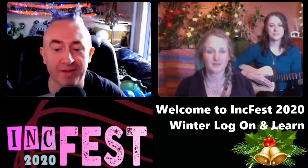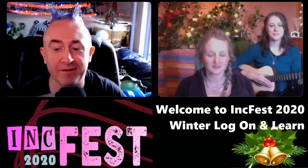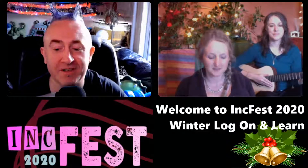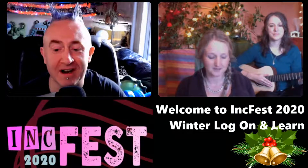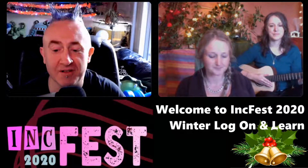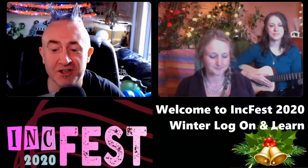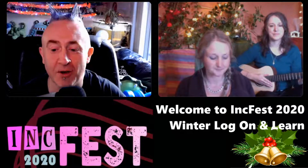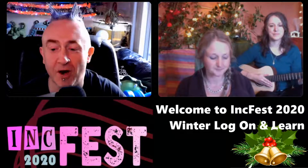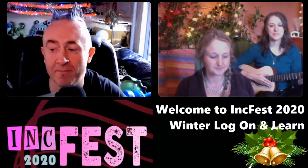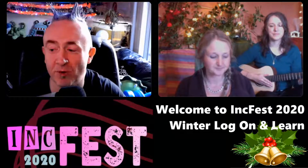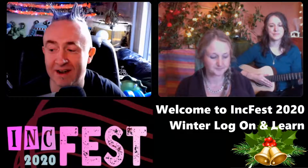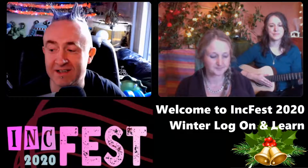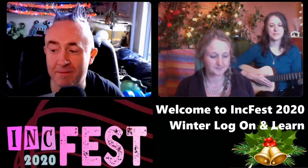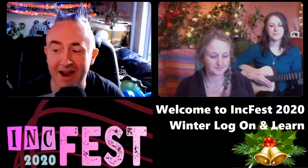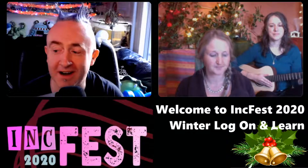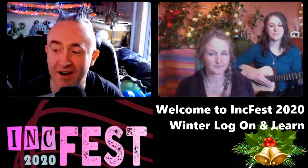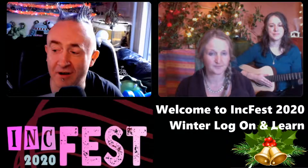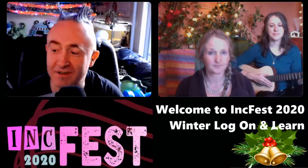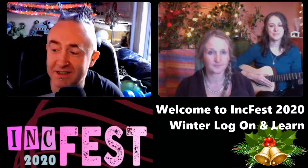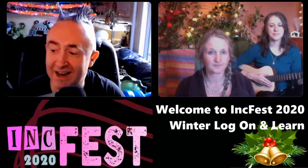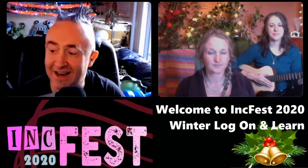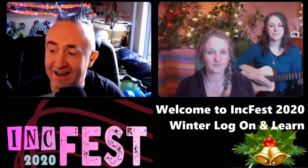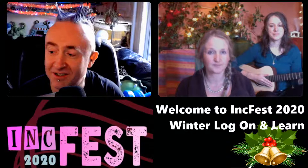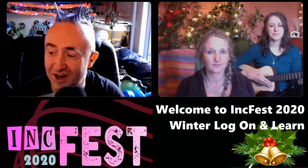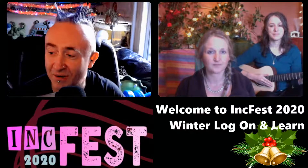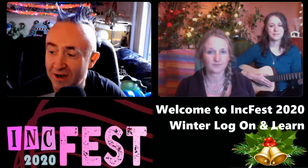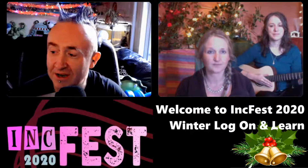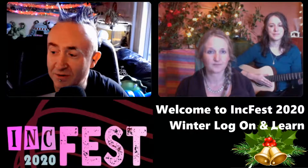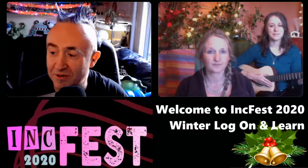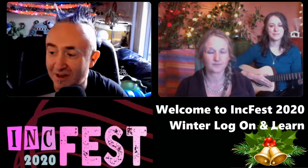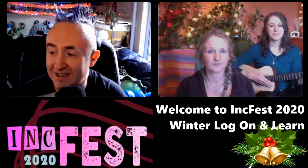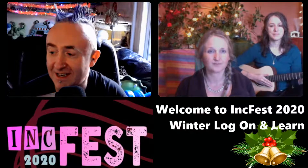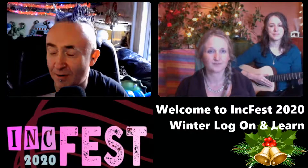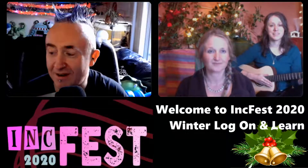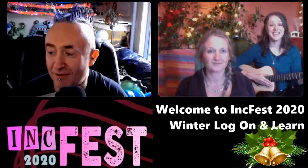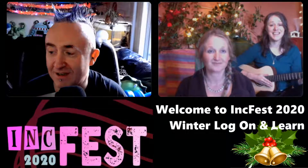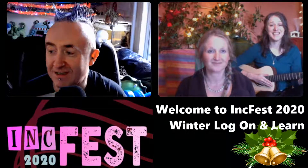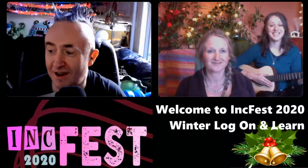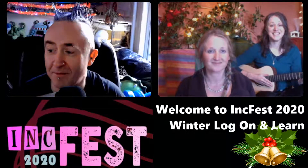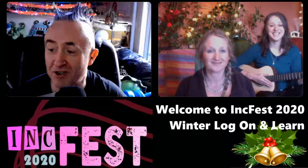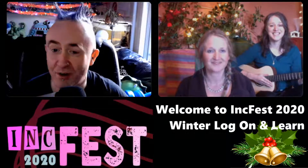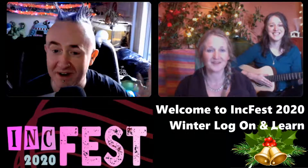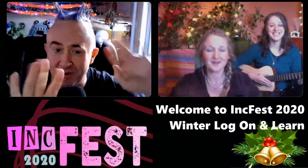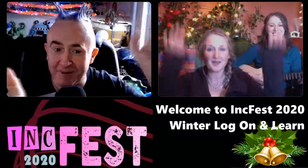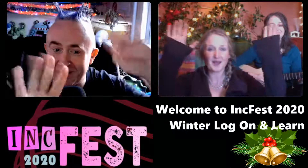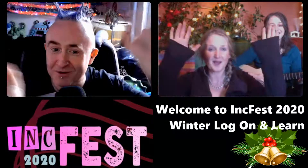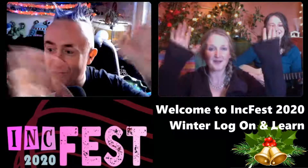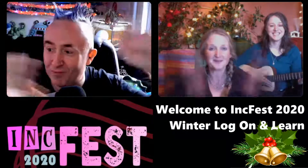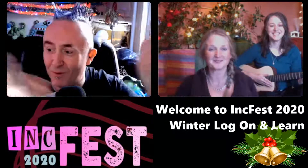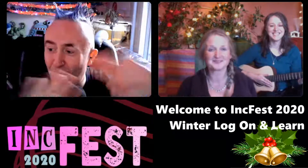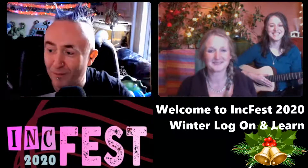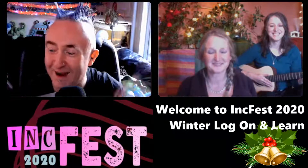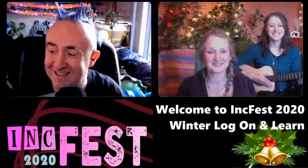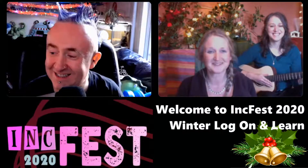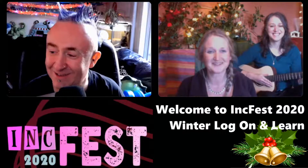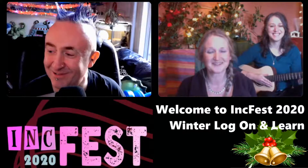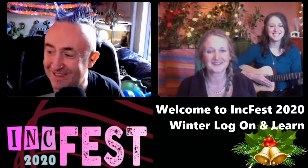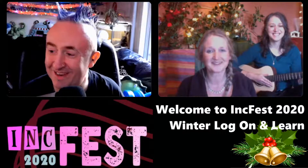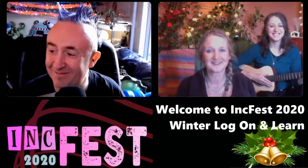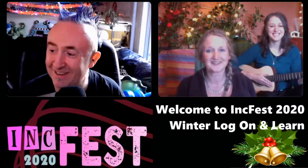first hour of the show, I'm more or less going to be handing over to Kaylee and Joe. So would you like to take it away for us? I'm going to join in with my usual awful hand signals and